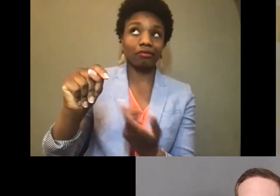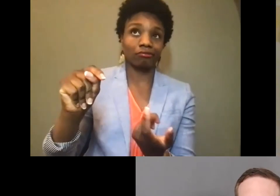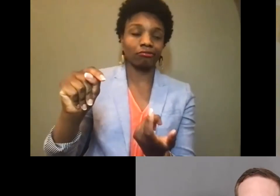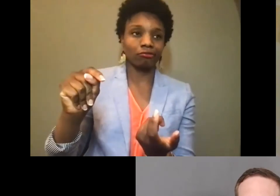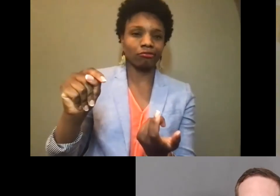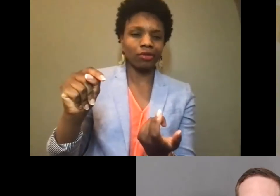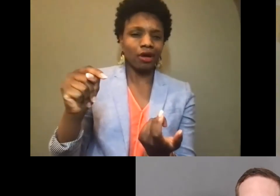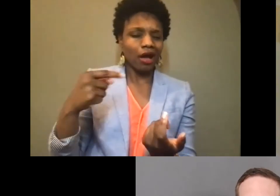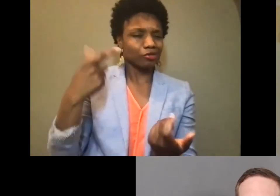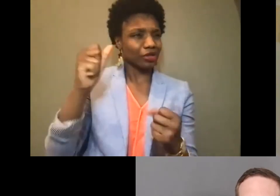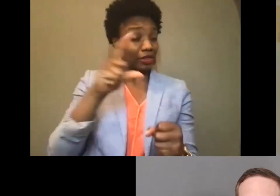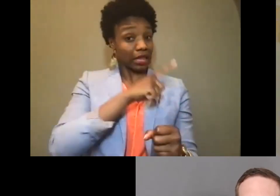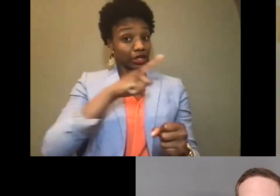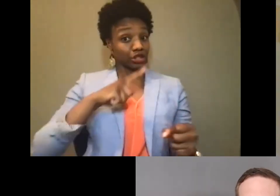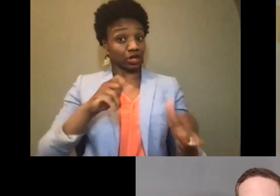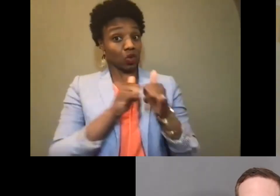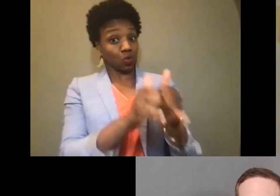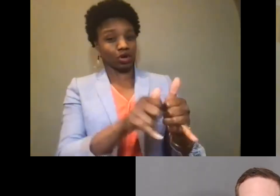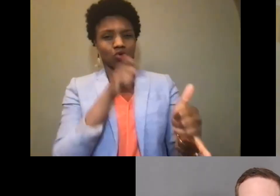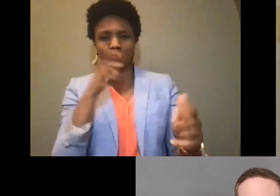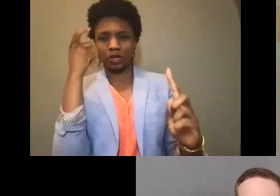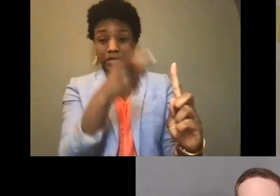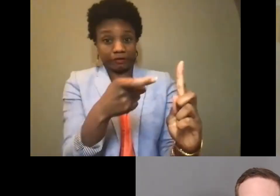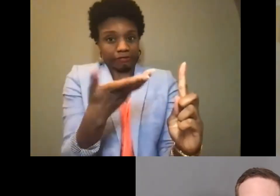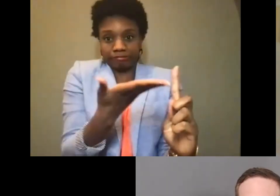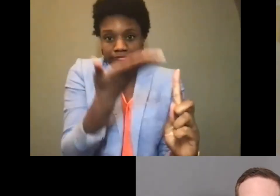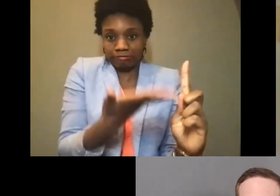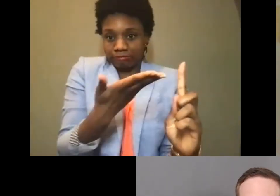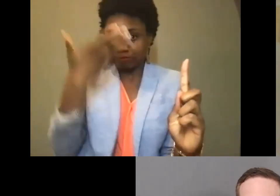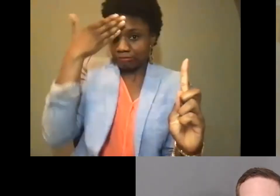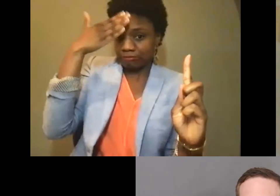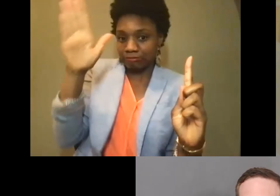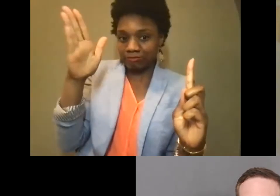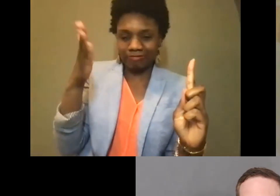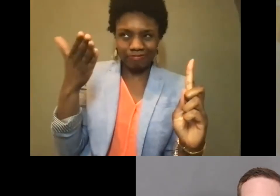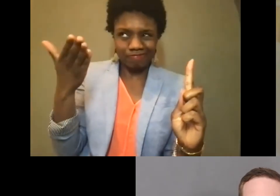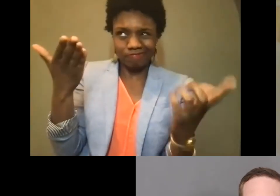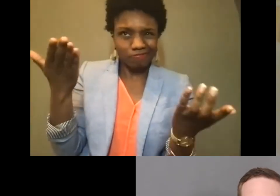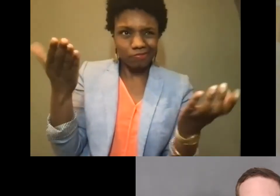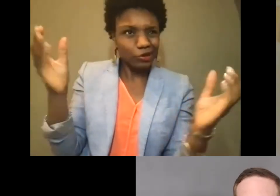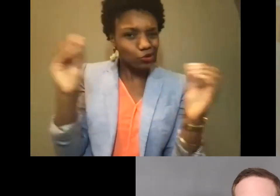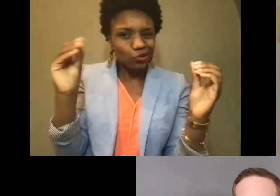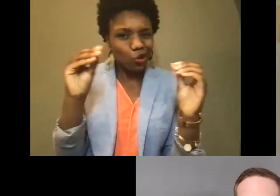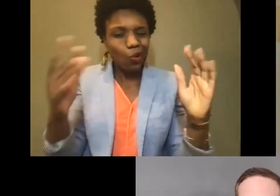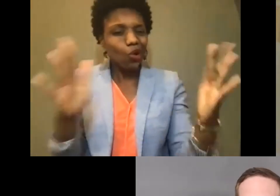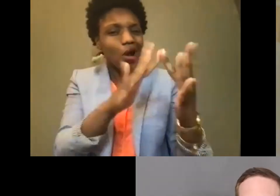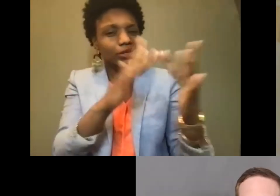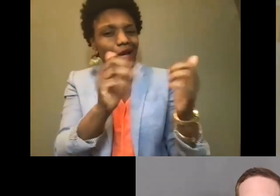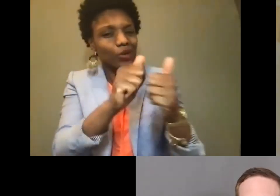give the legislative award to this year, since it feels like we really had no contact with the legislature. So those